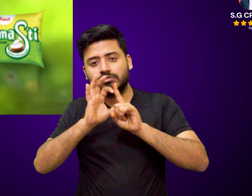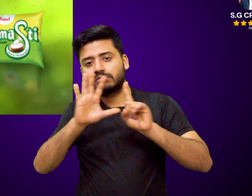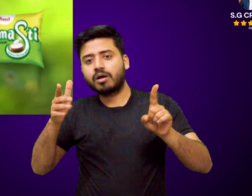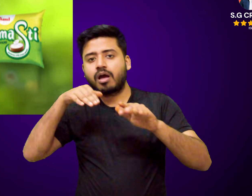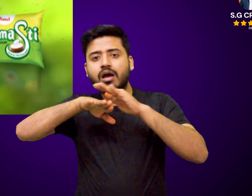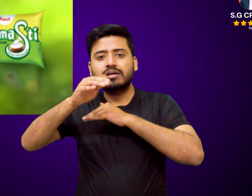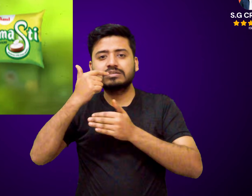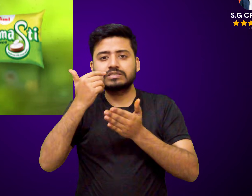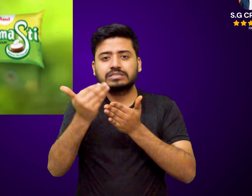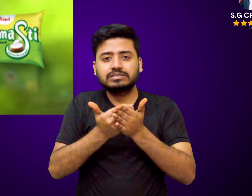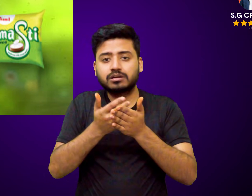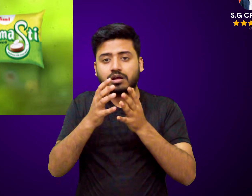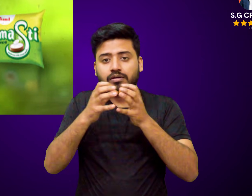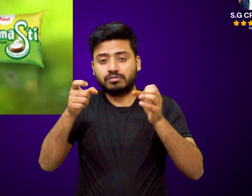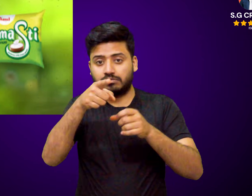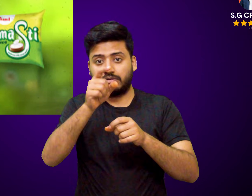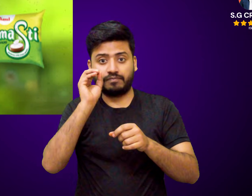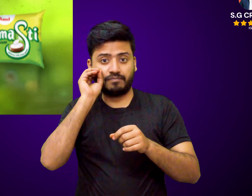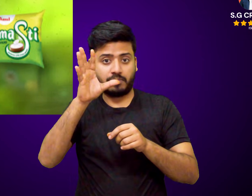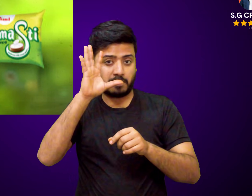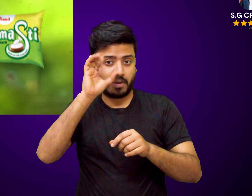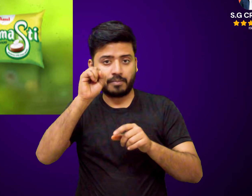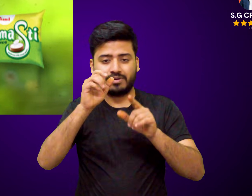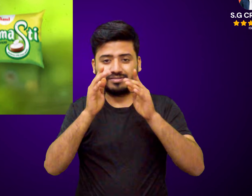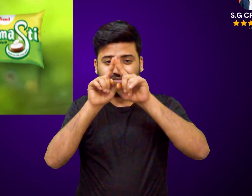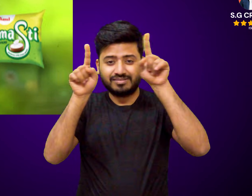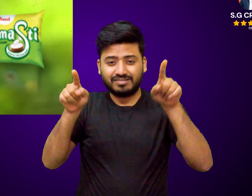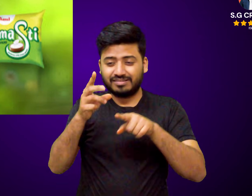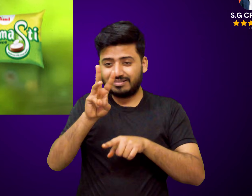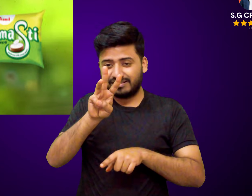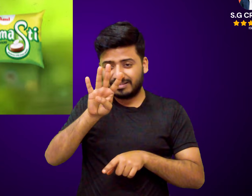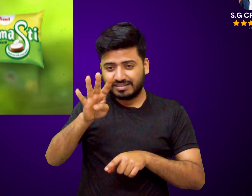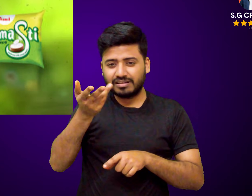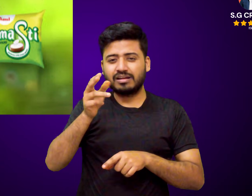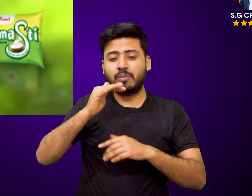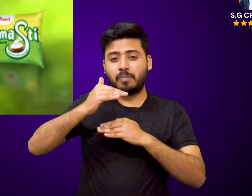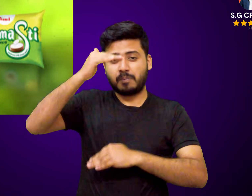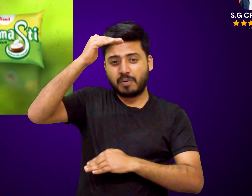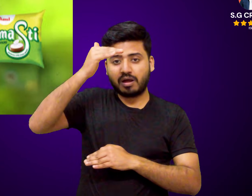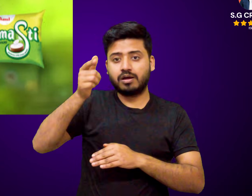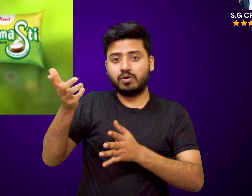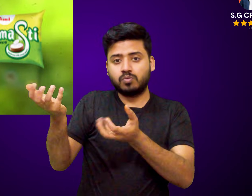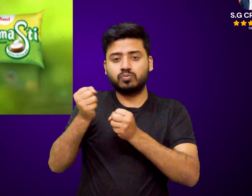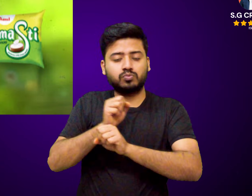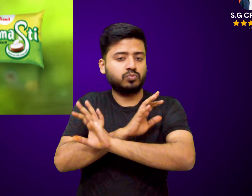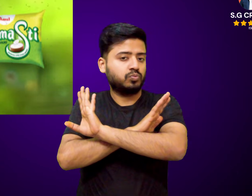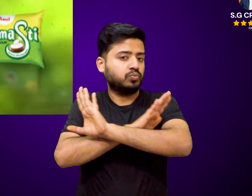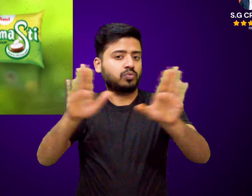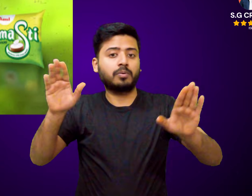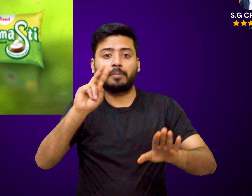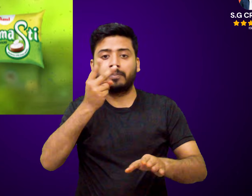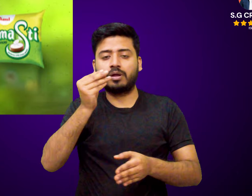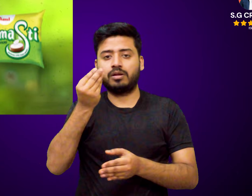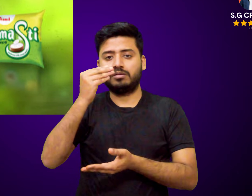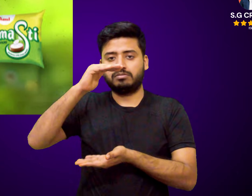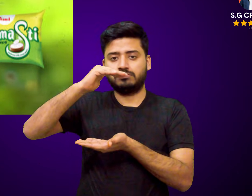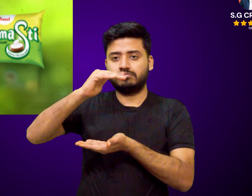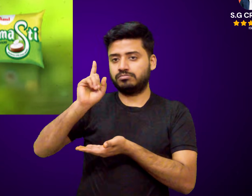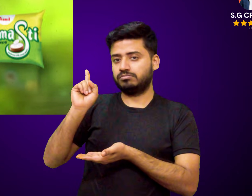FSSAI standards. Amul's response. Amul officially refuted the negative claims, clarifying that Dahi is a live product and